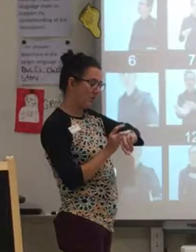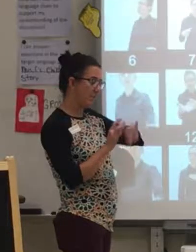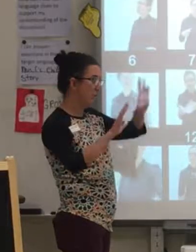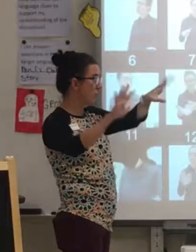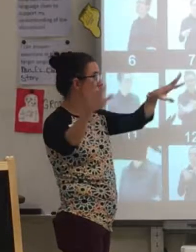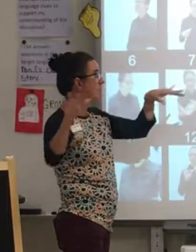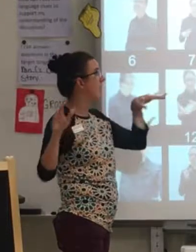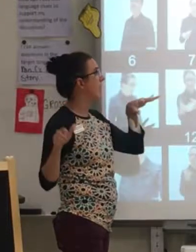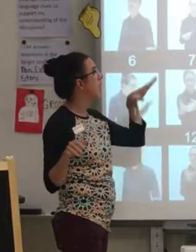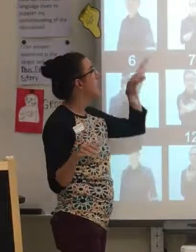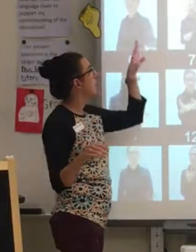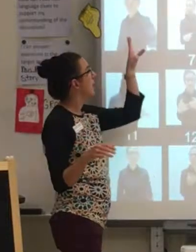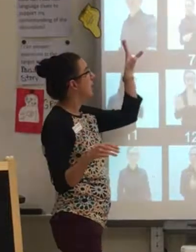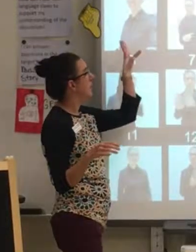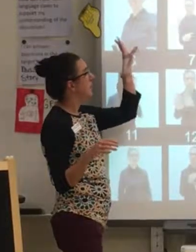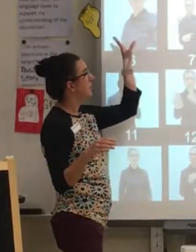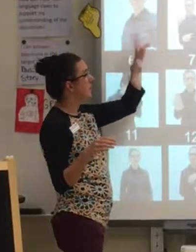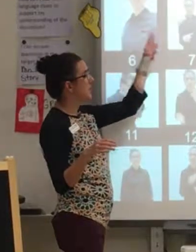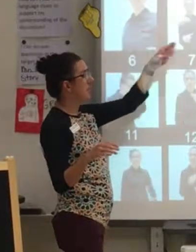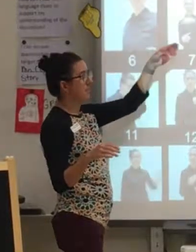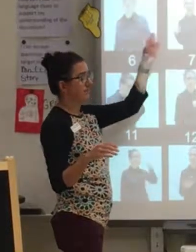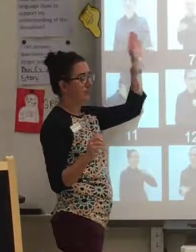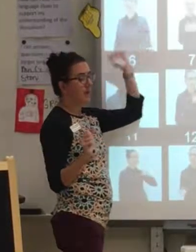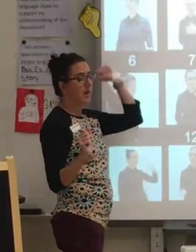Different people will be going each time, okay?